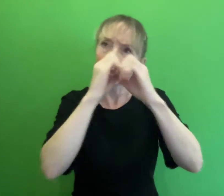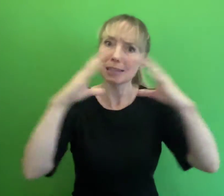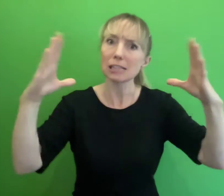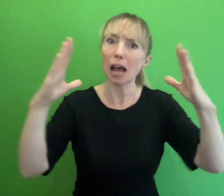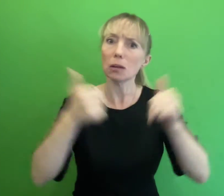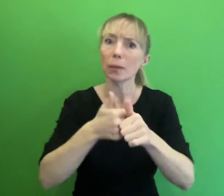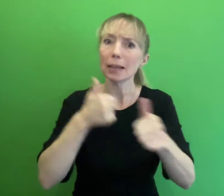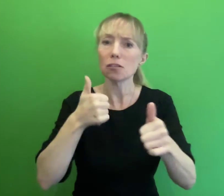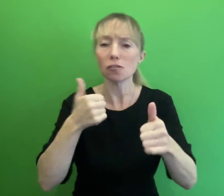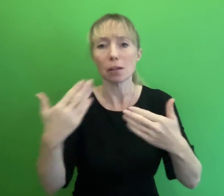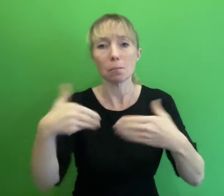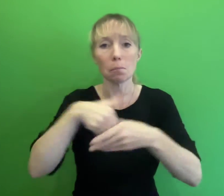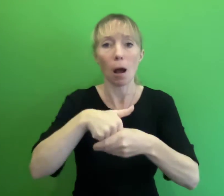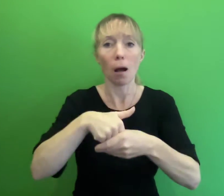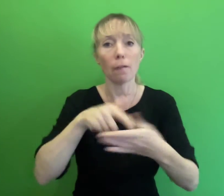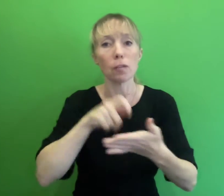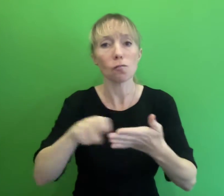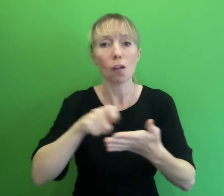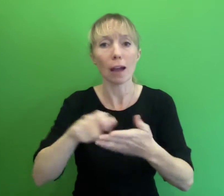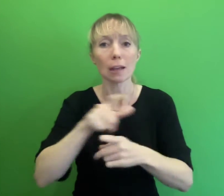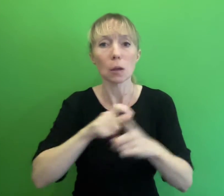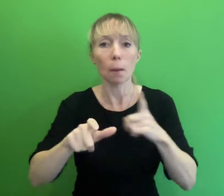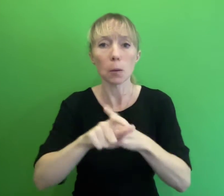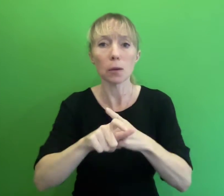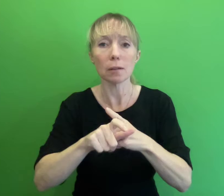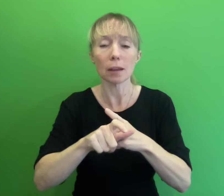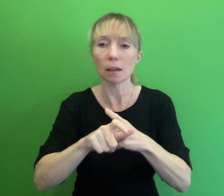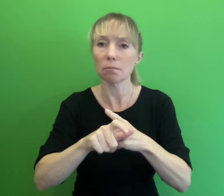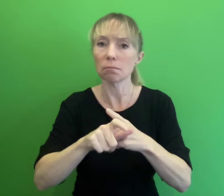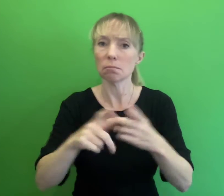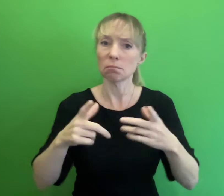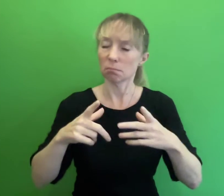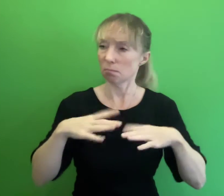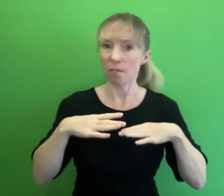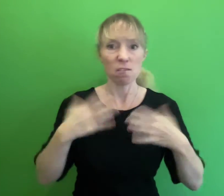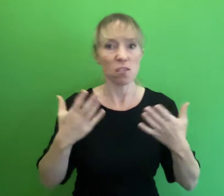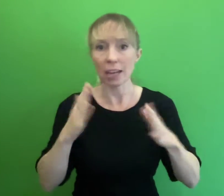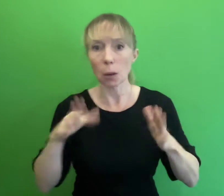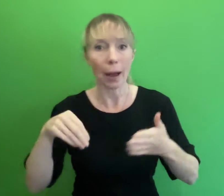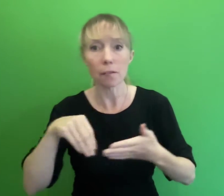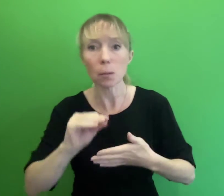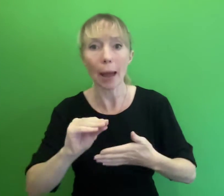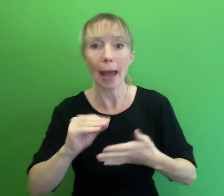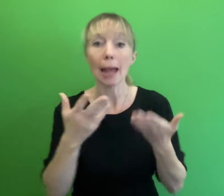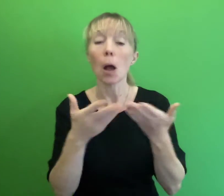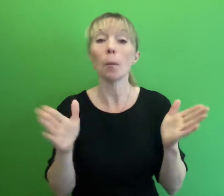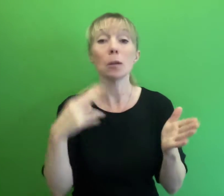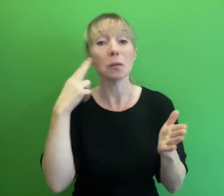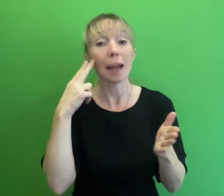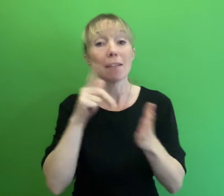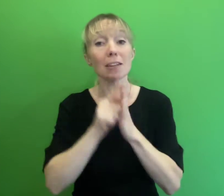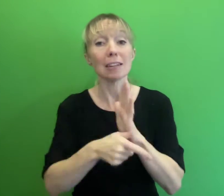community. It was free to participate in and open to deaf and disabled writers,